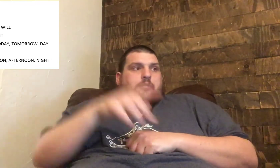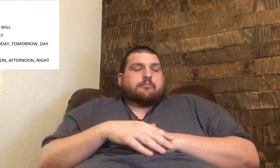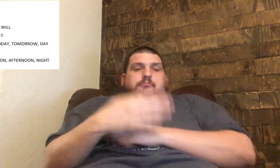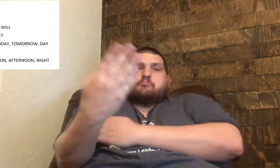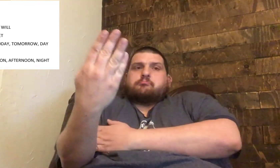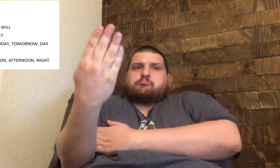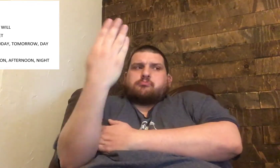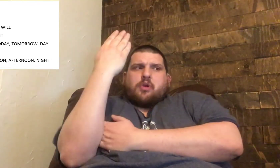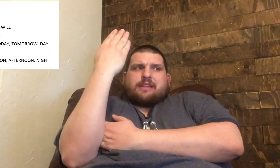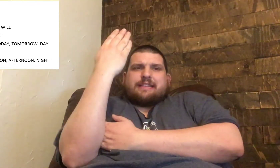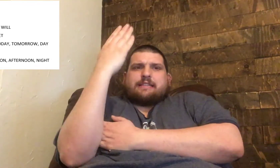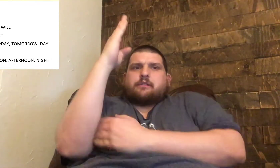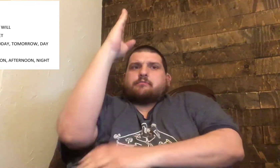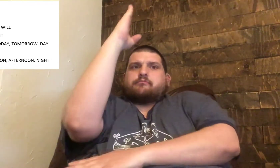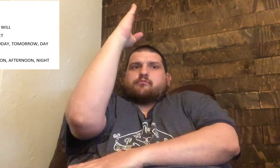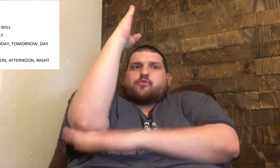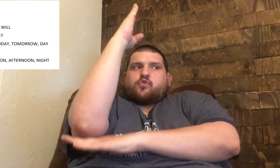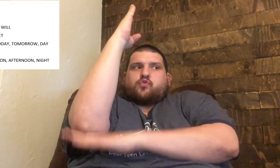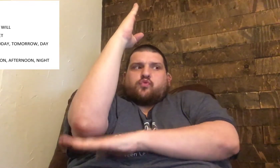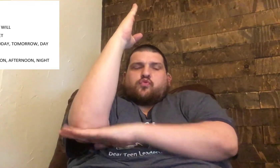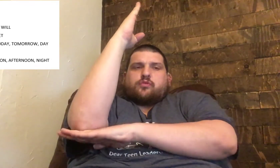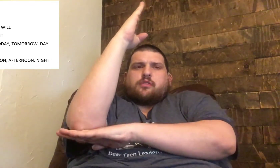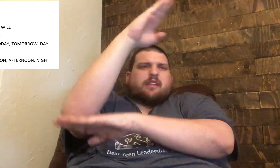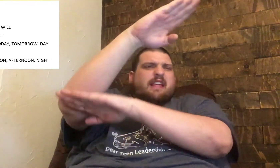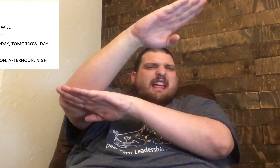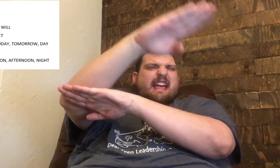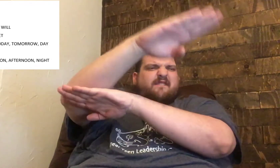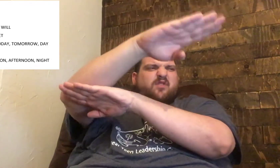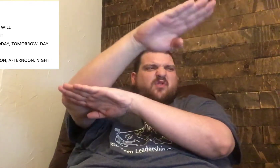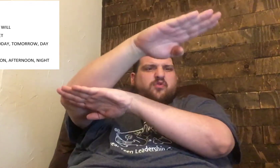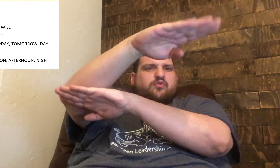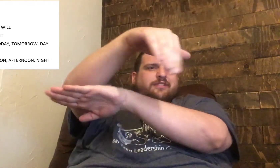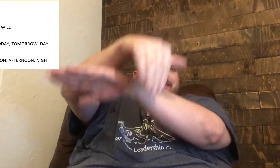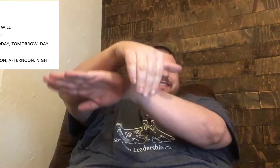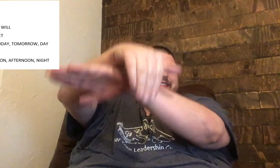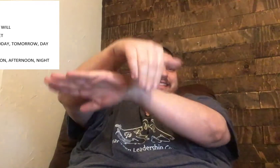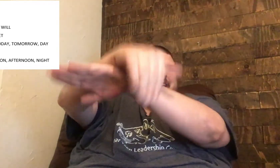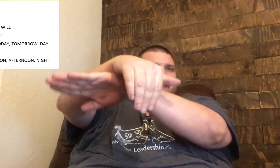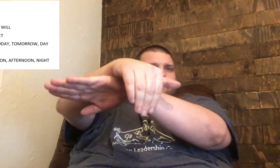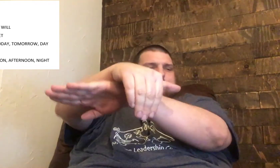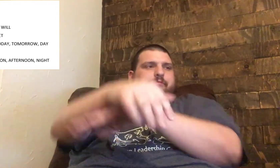for, morning, noon, afternoon, night.